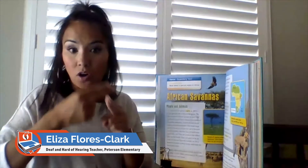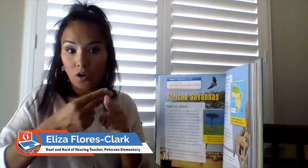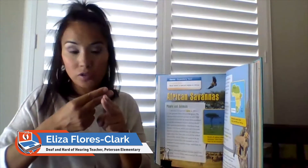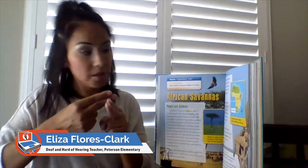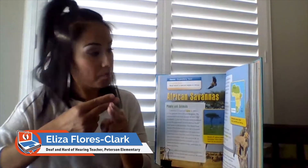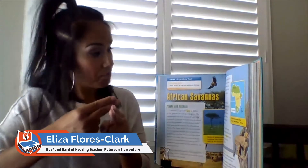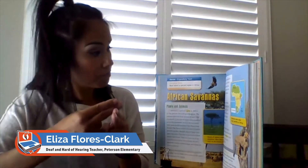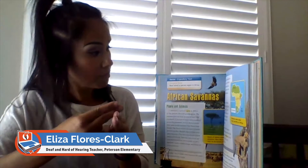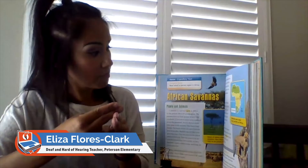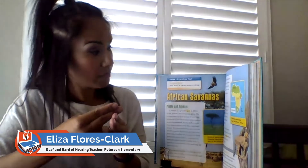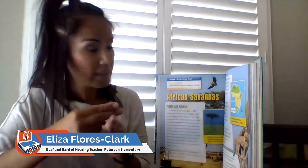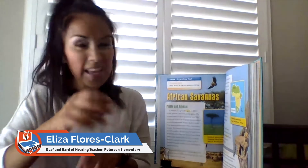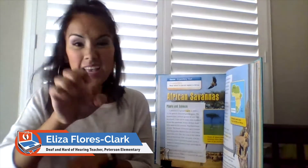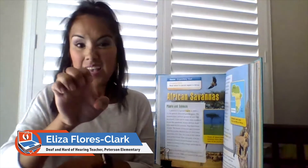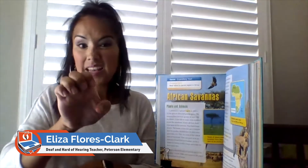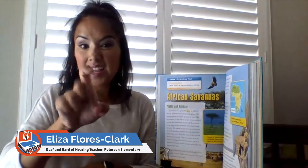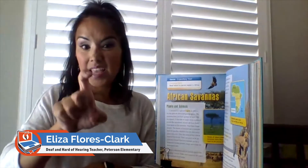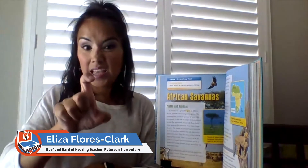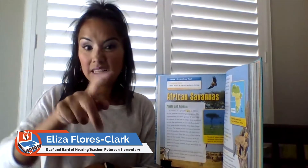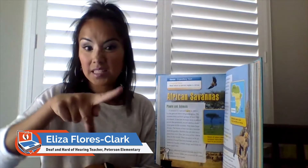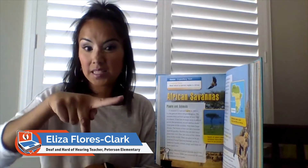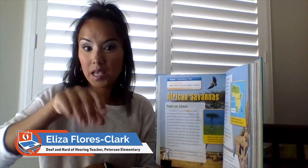called an